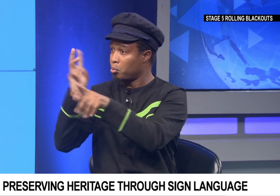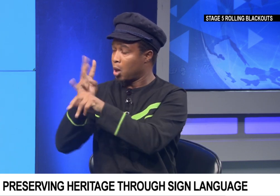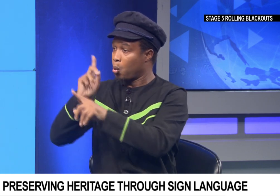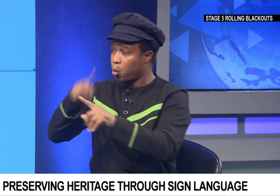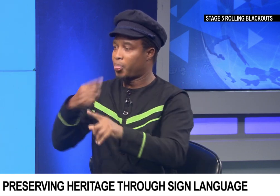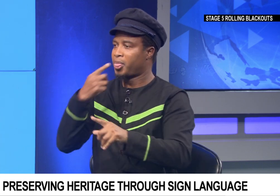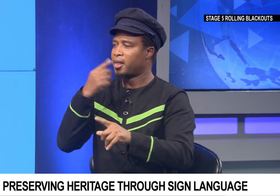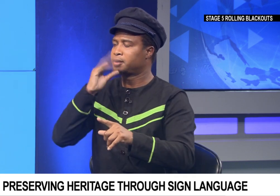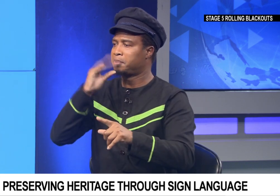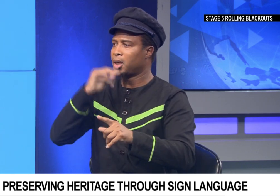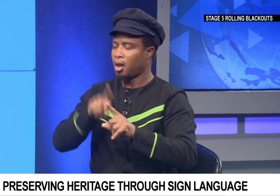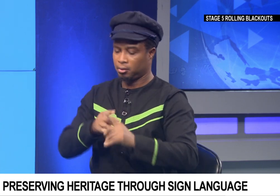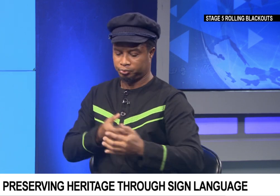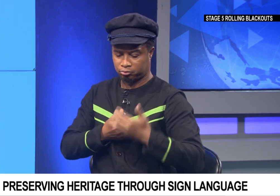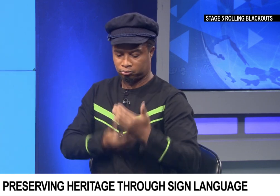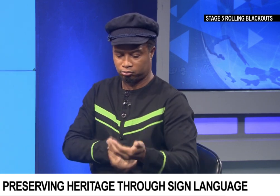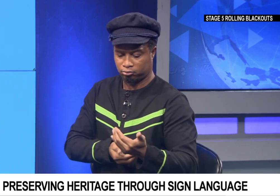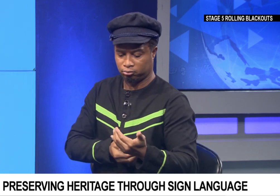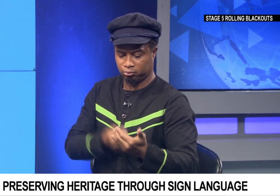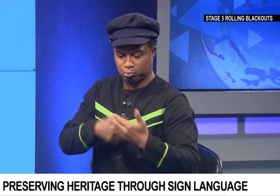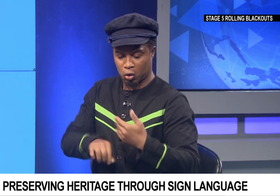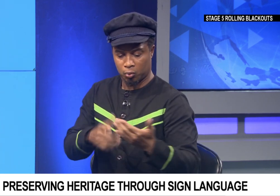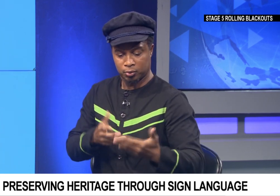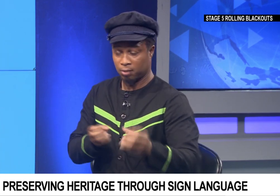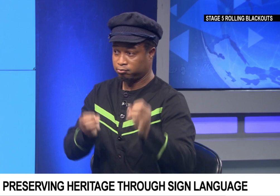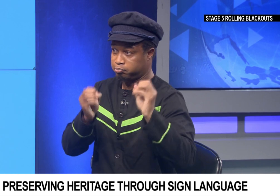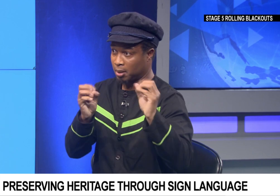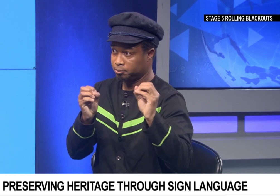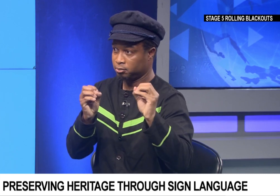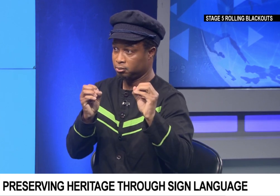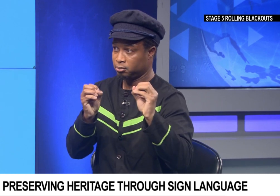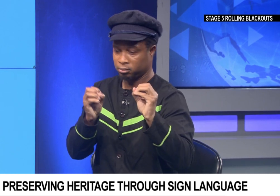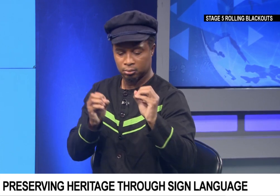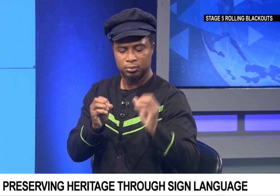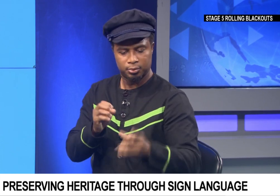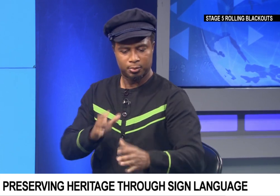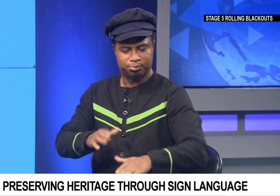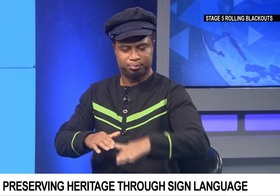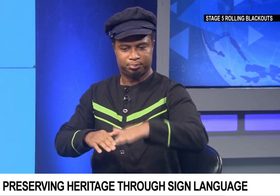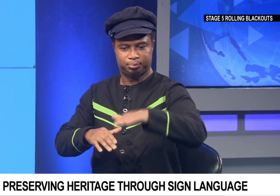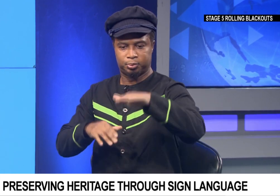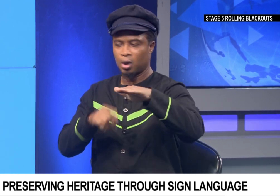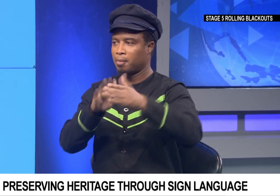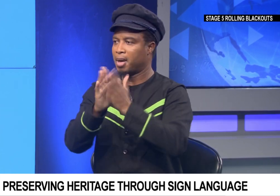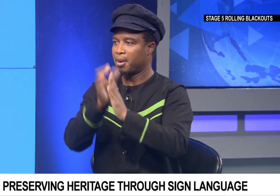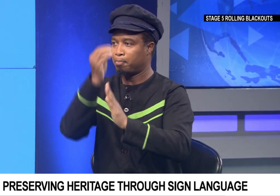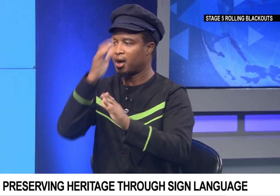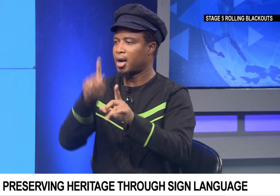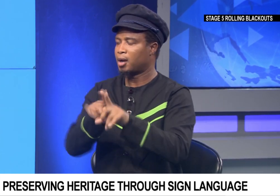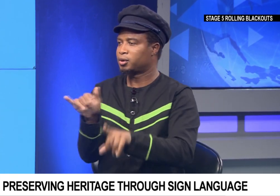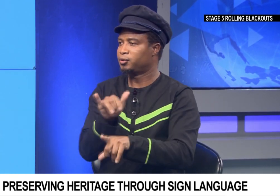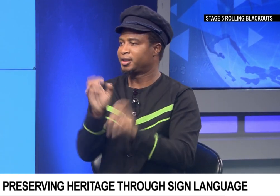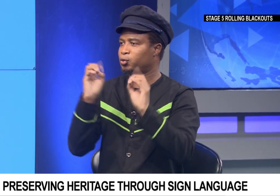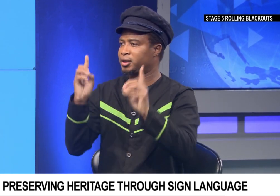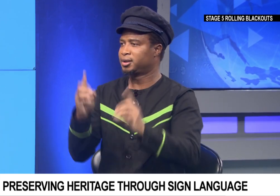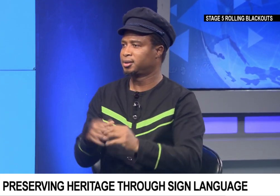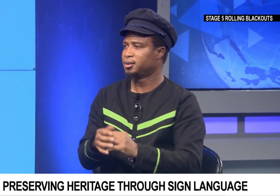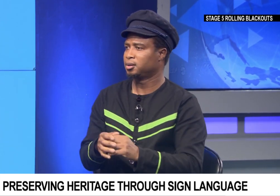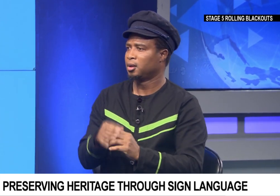But then everything starts from where? The language. Because when the baby is born, the baby needs to grow up and know the language.